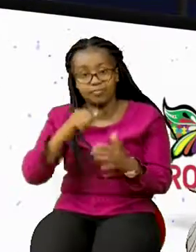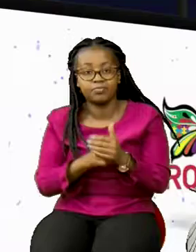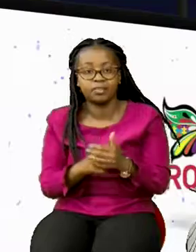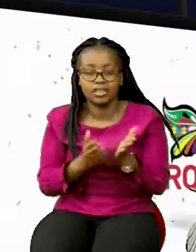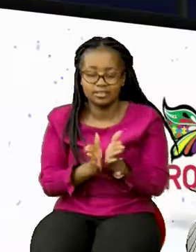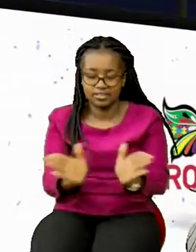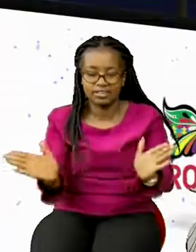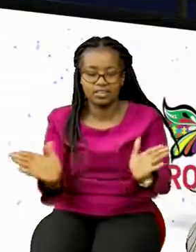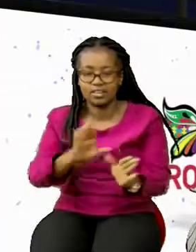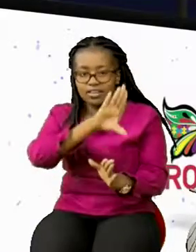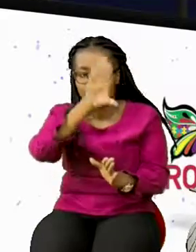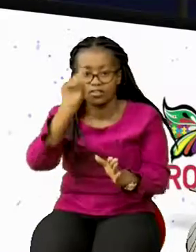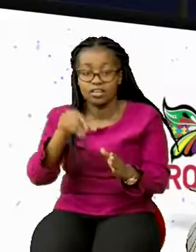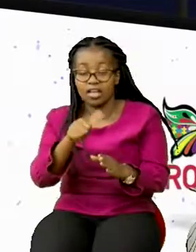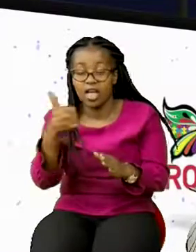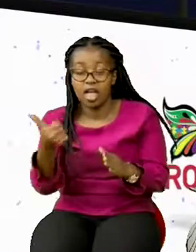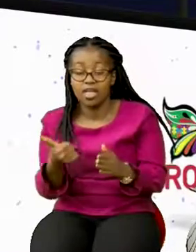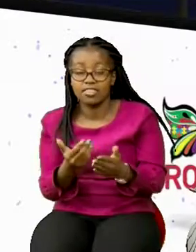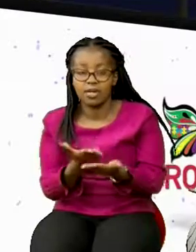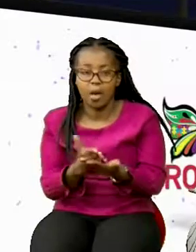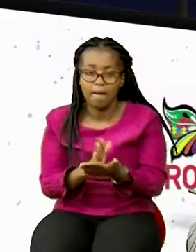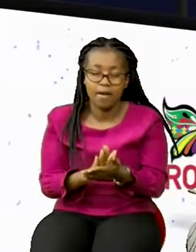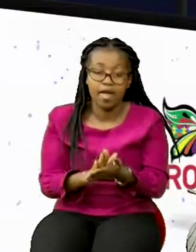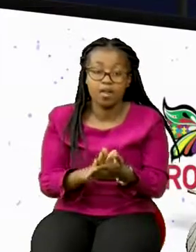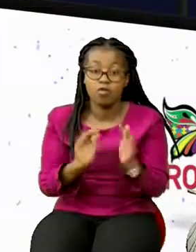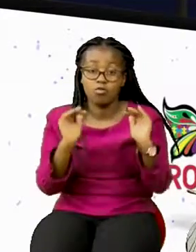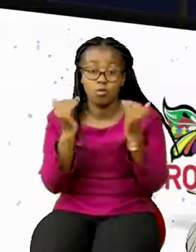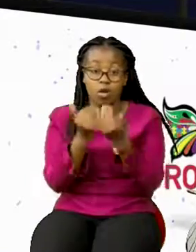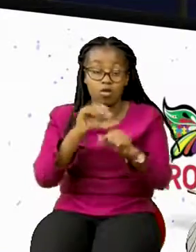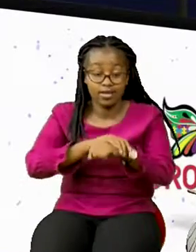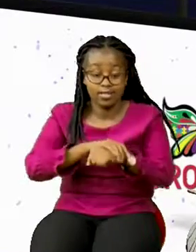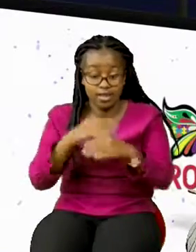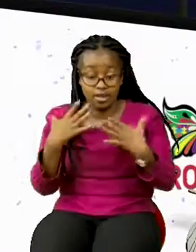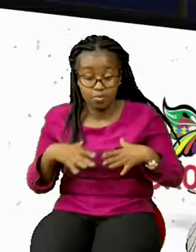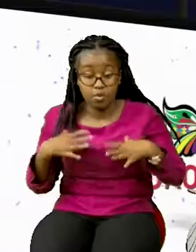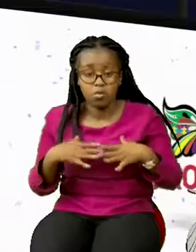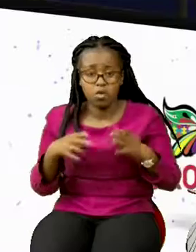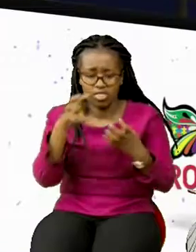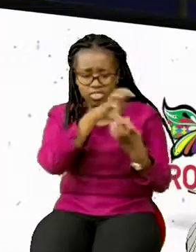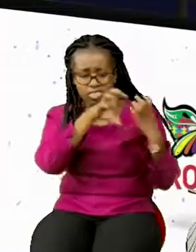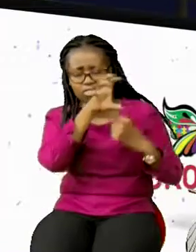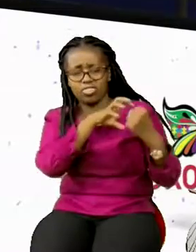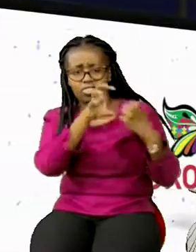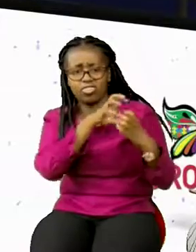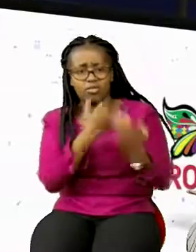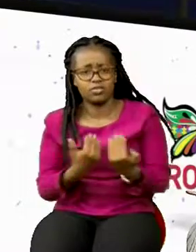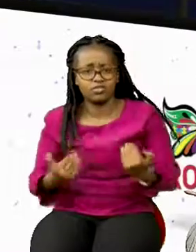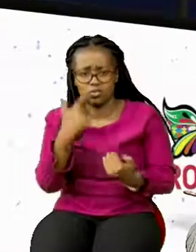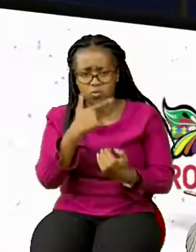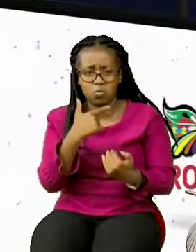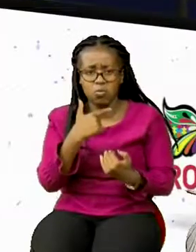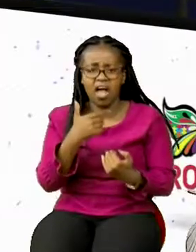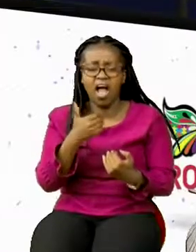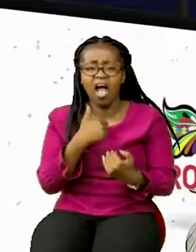and generally even in Africa and other parts of the world, you will find that guys confuse this with a child being